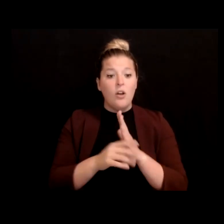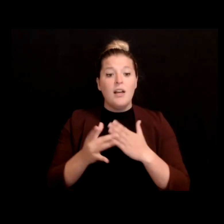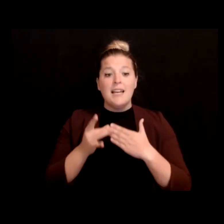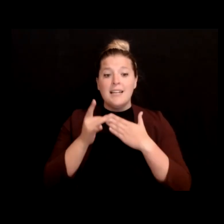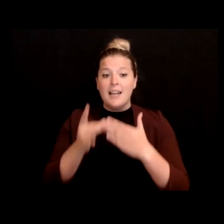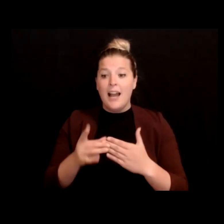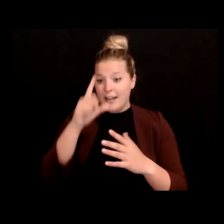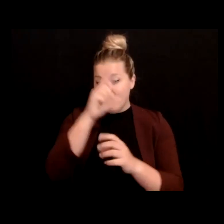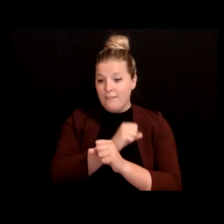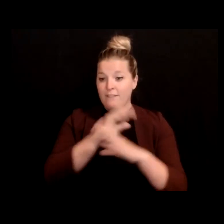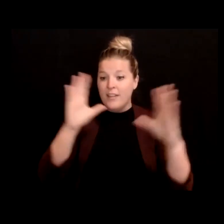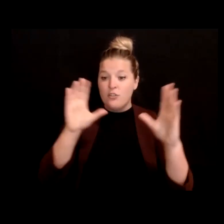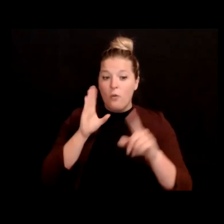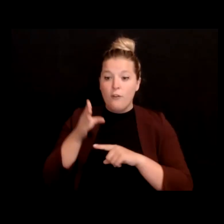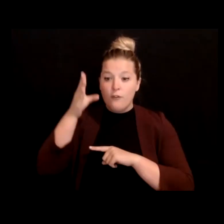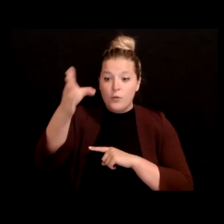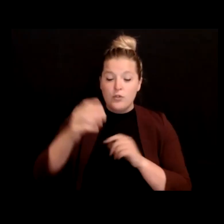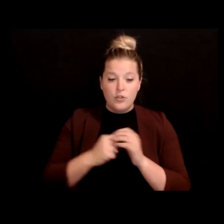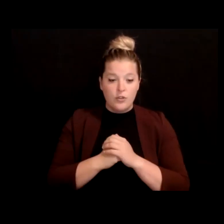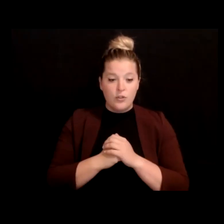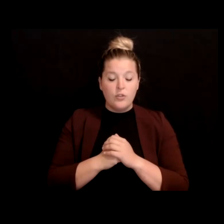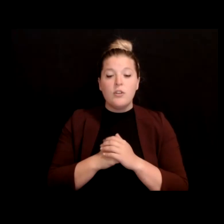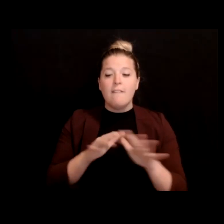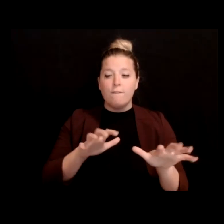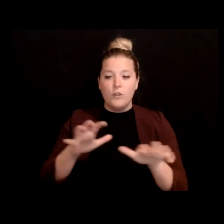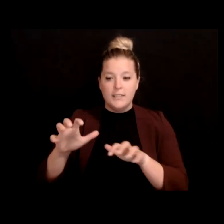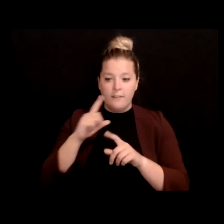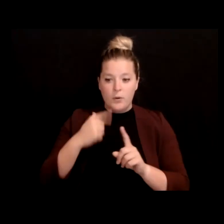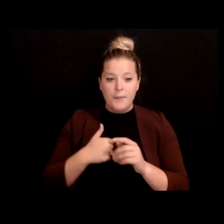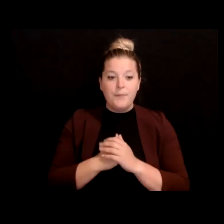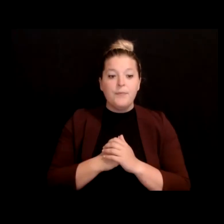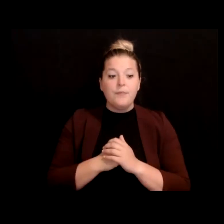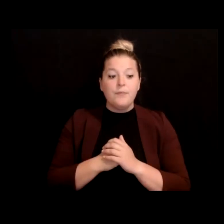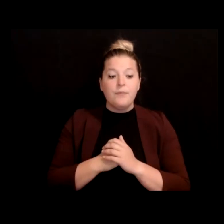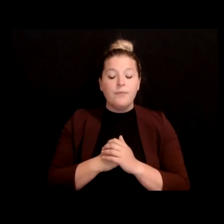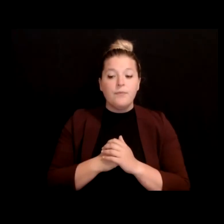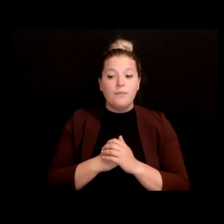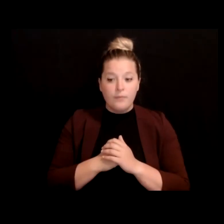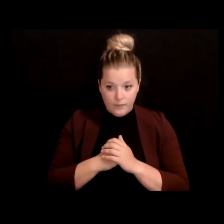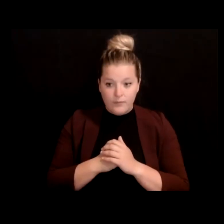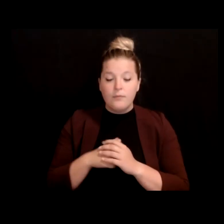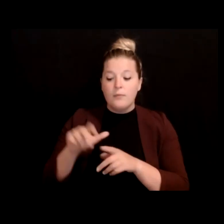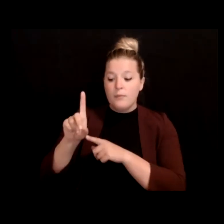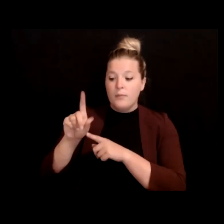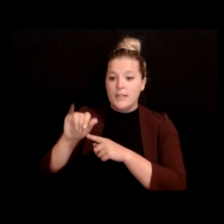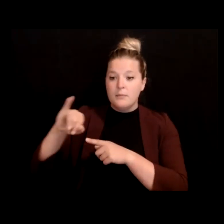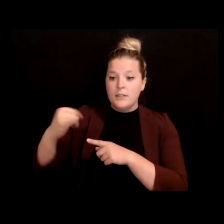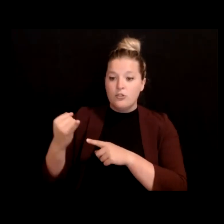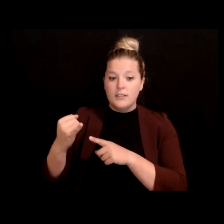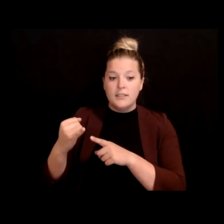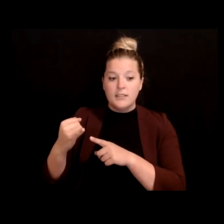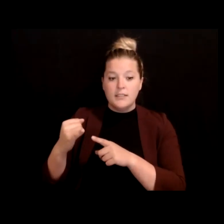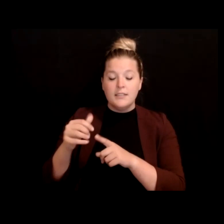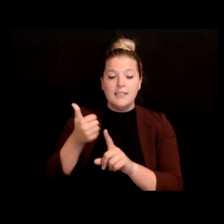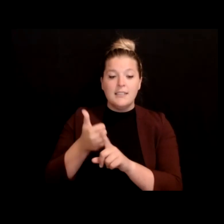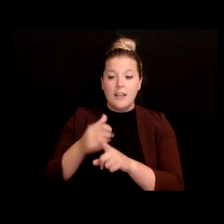futurity. It is world making. It is sustenance. Disability justice itself as a framework